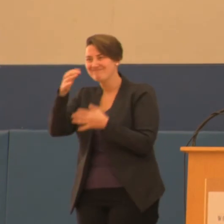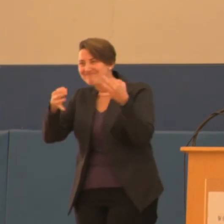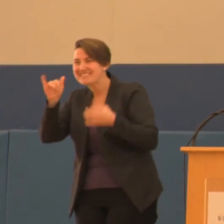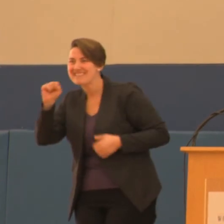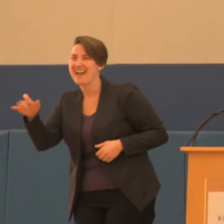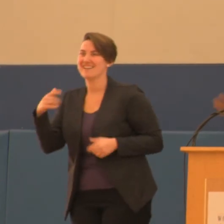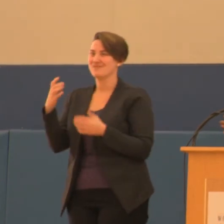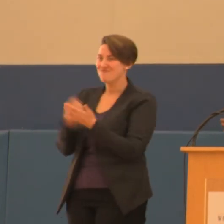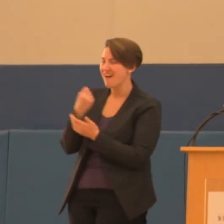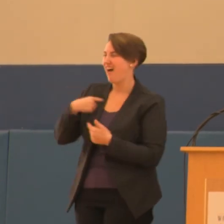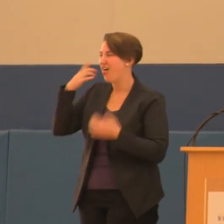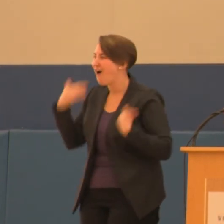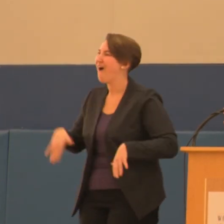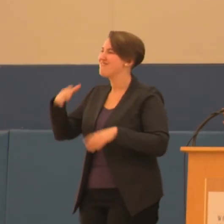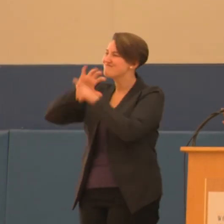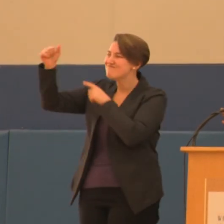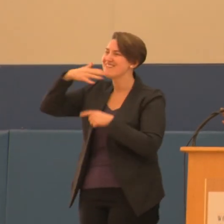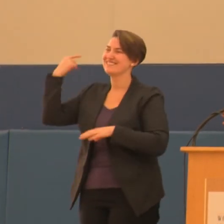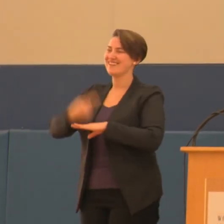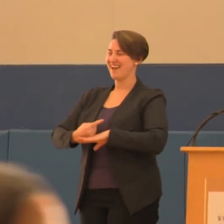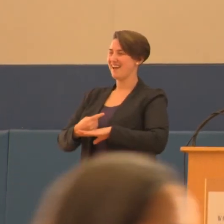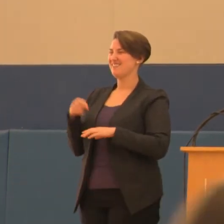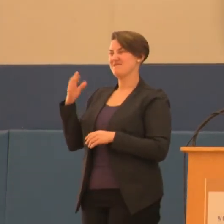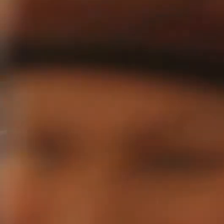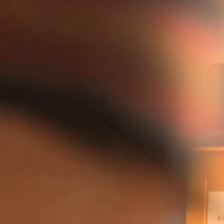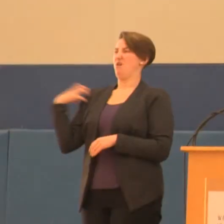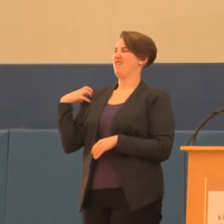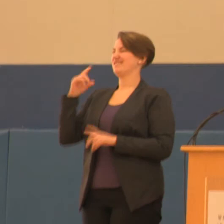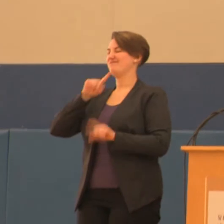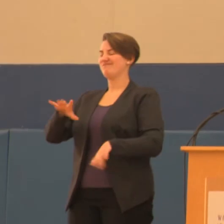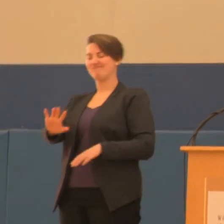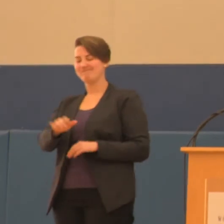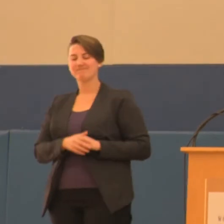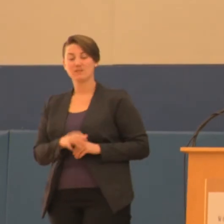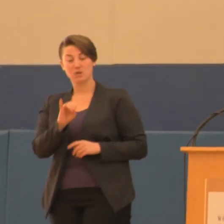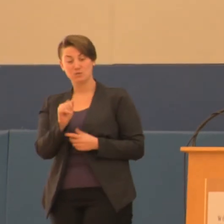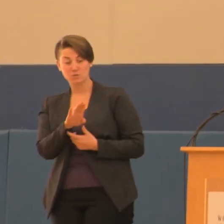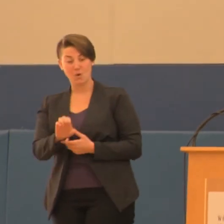won. I thought it was the greatest day in the world. And he said, you know what, Joyce?